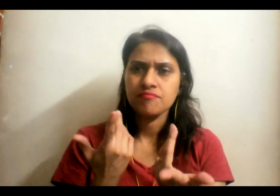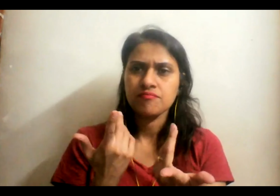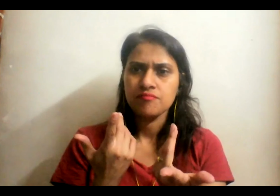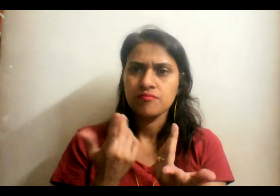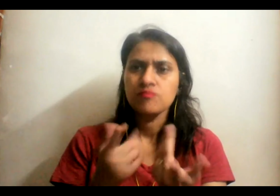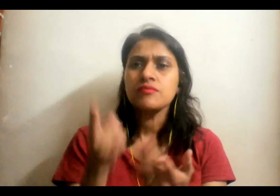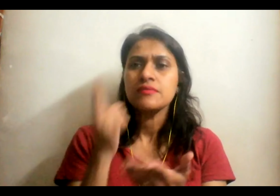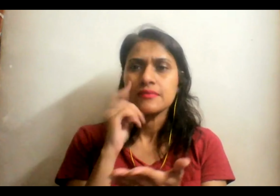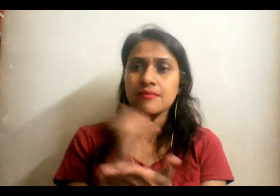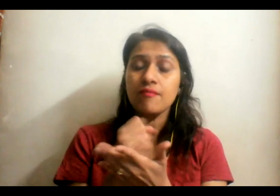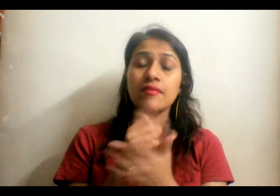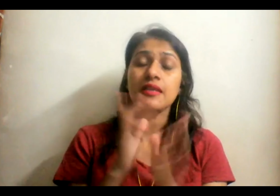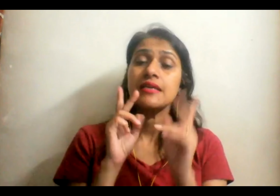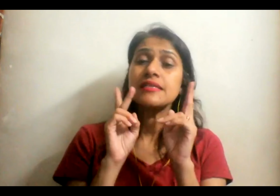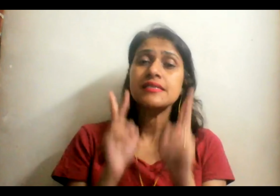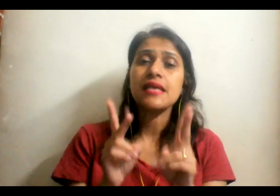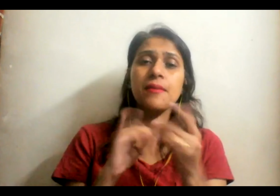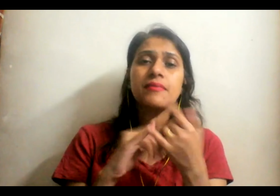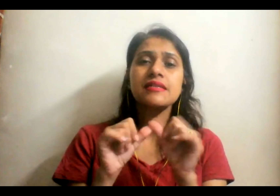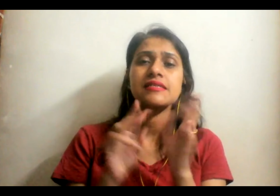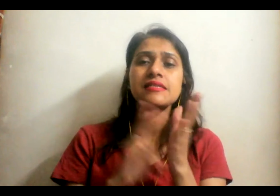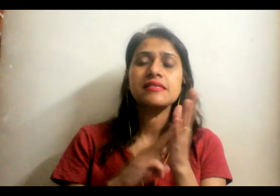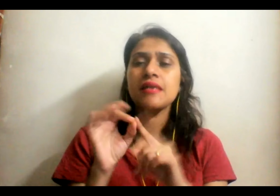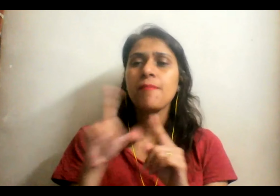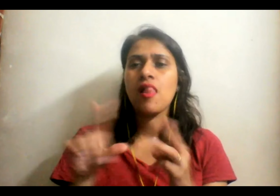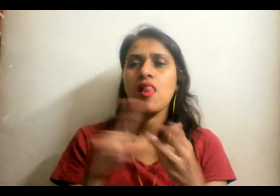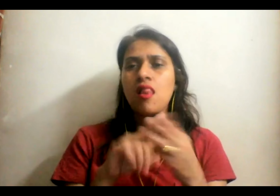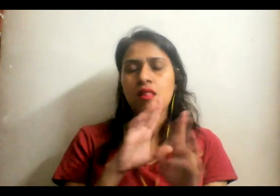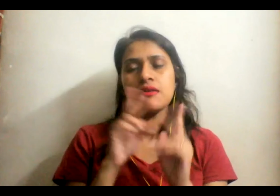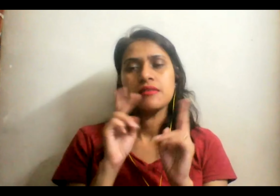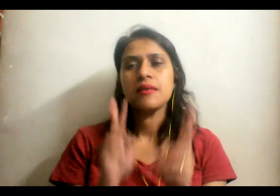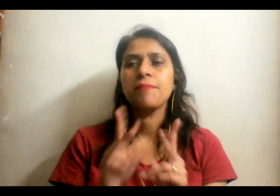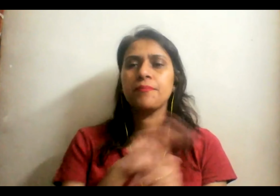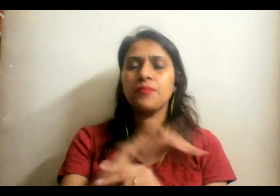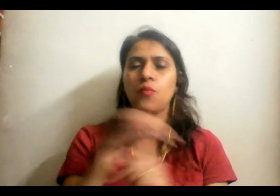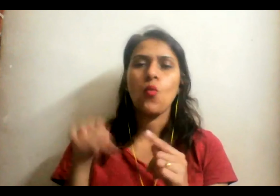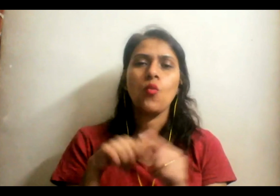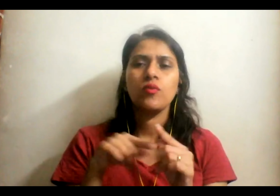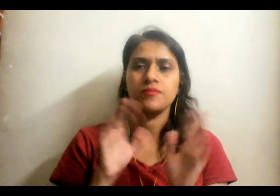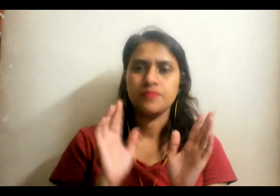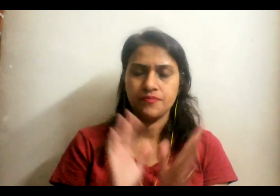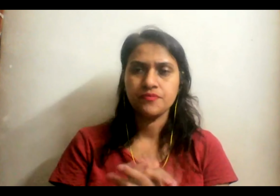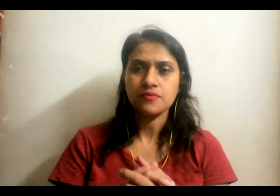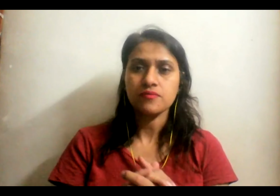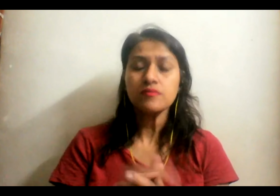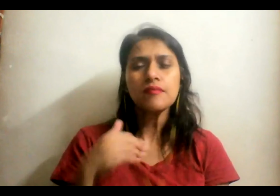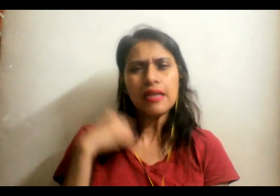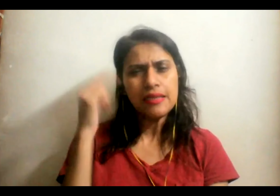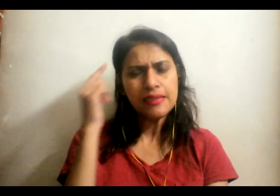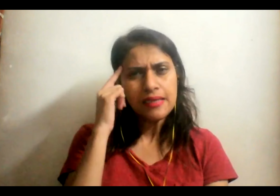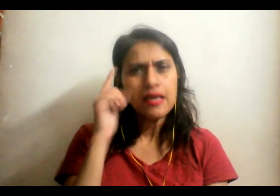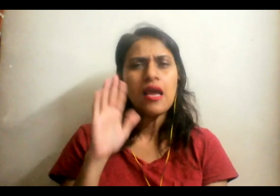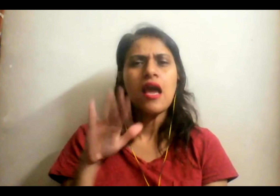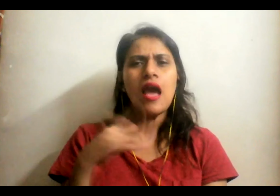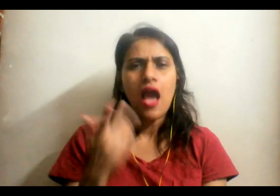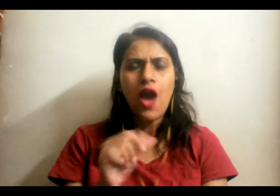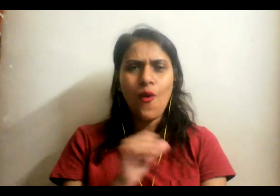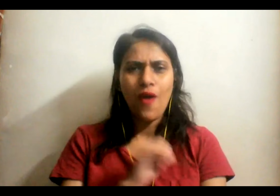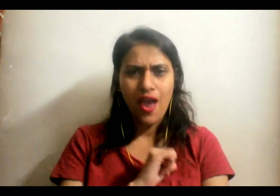stick to the same sample, throughout okay. your study. So in that we were thinking how